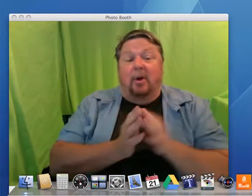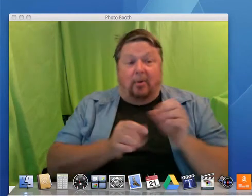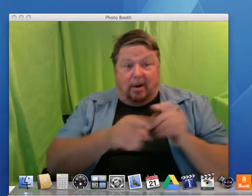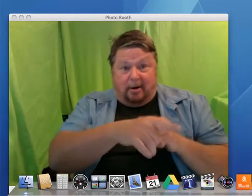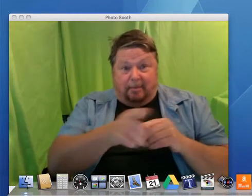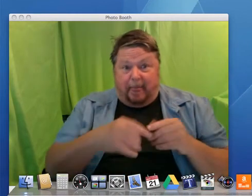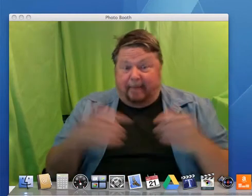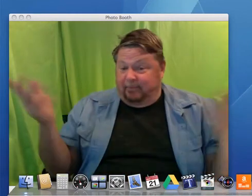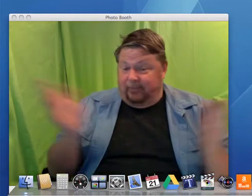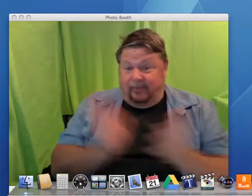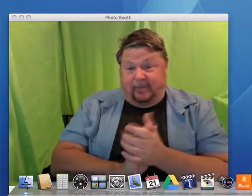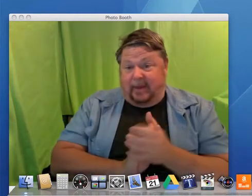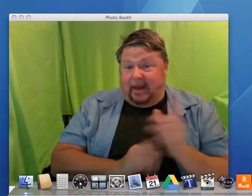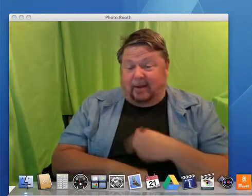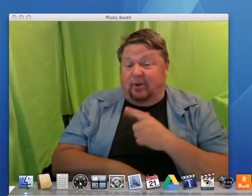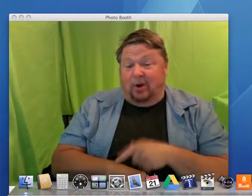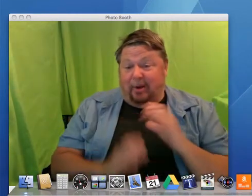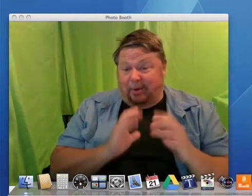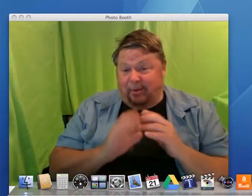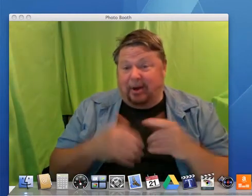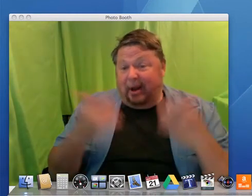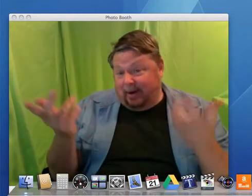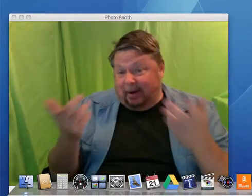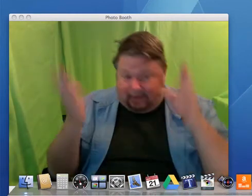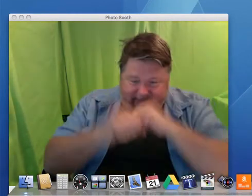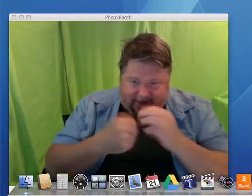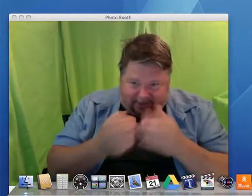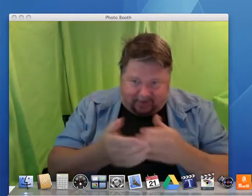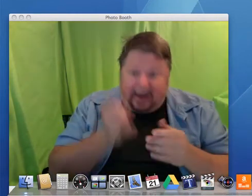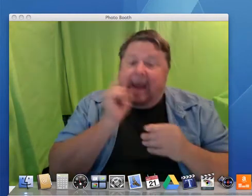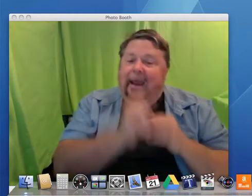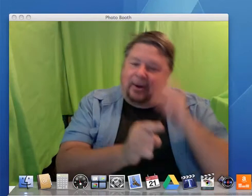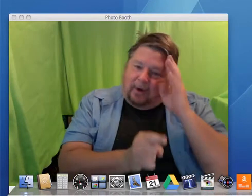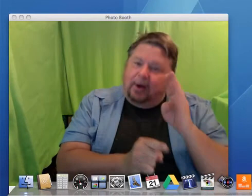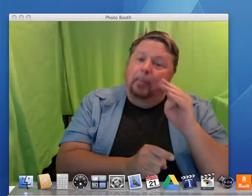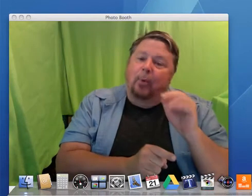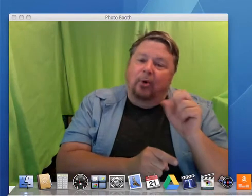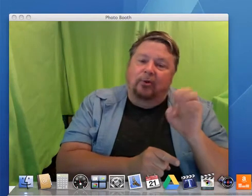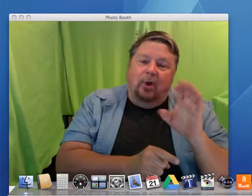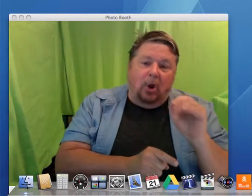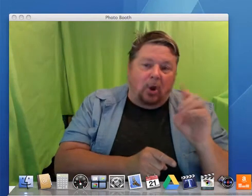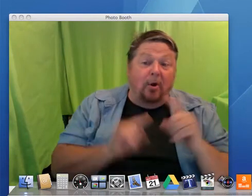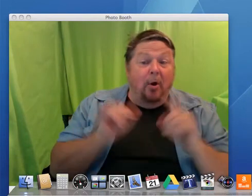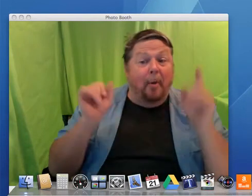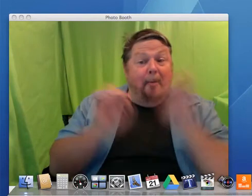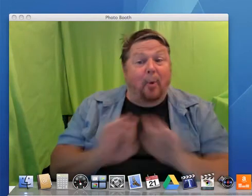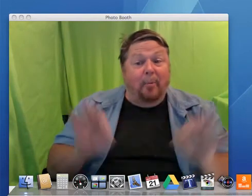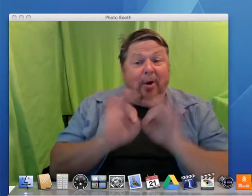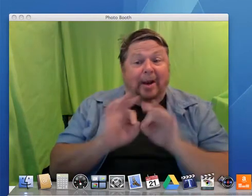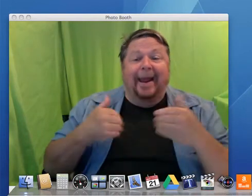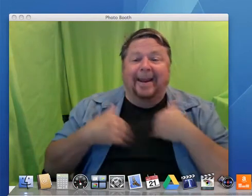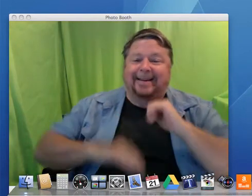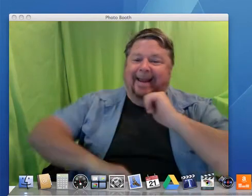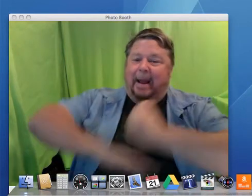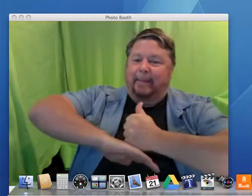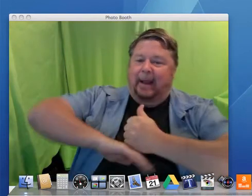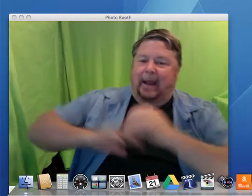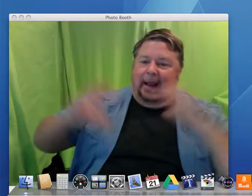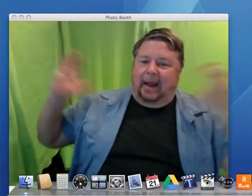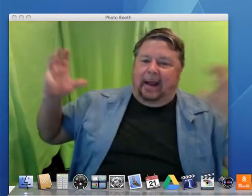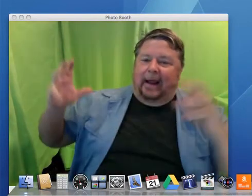so that takes a long time to communicate, but anyway, he created Morse code. More importantly, he set